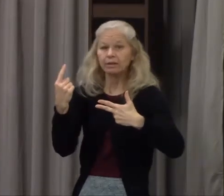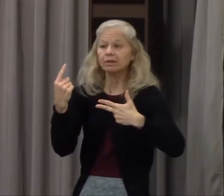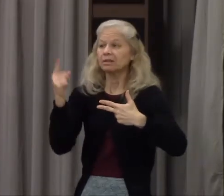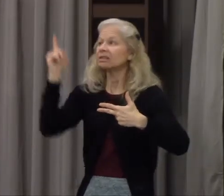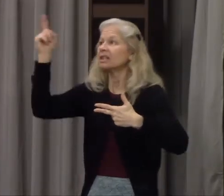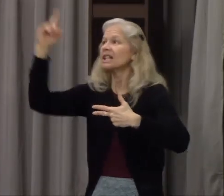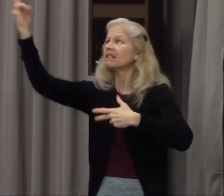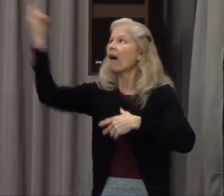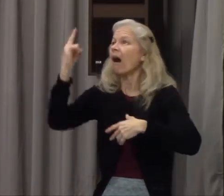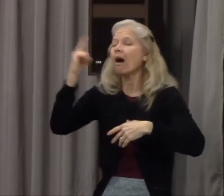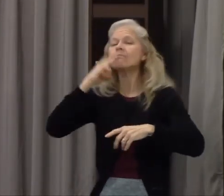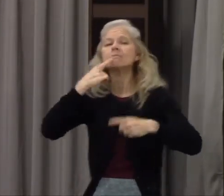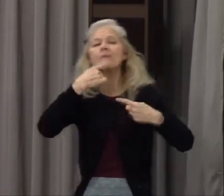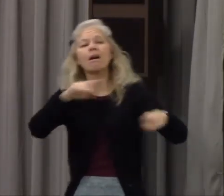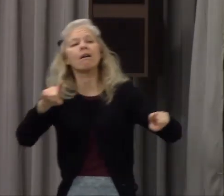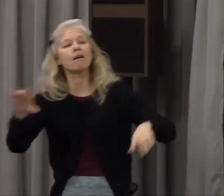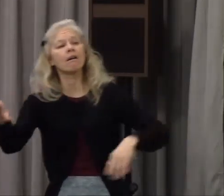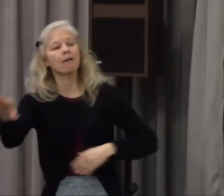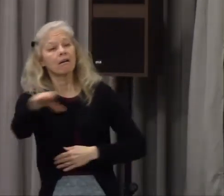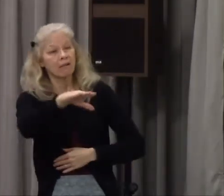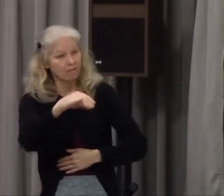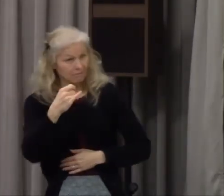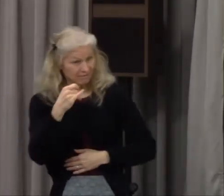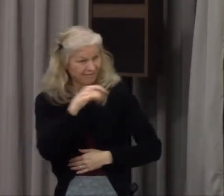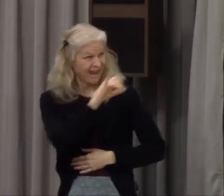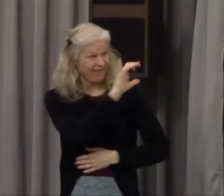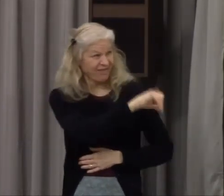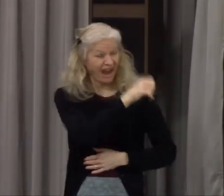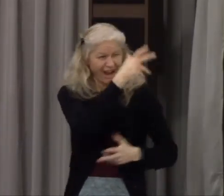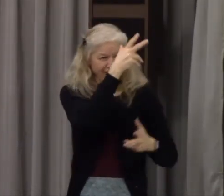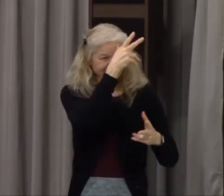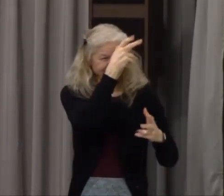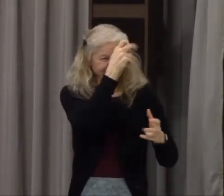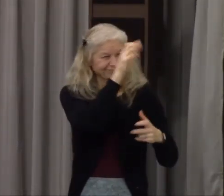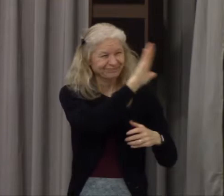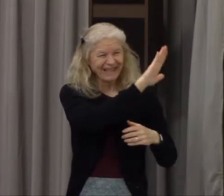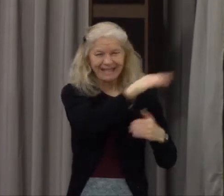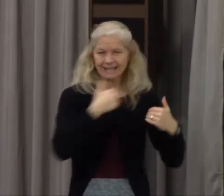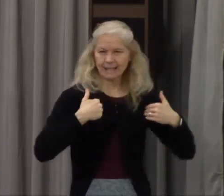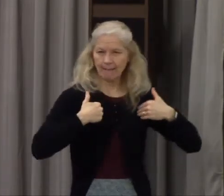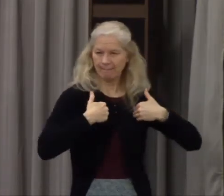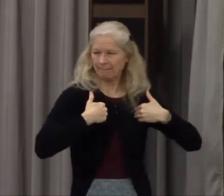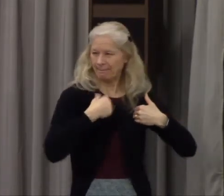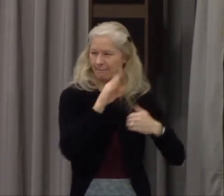shall drink of the wine of the wrath of God, which is poured out without mixture.